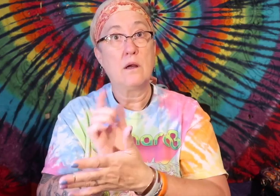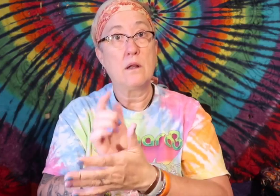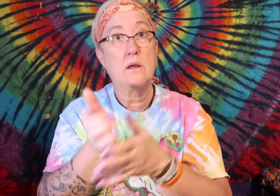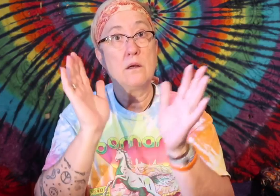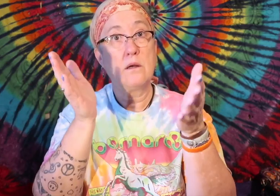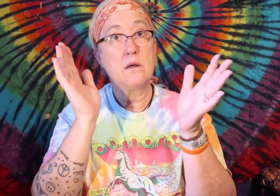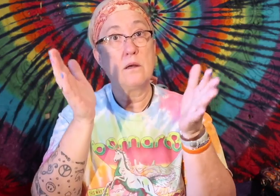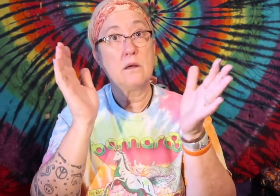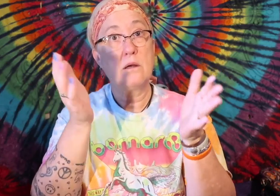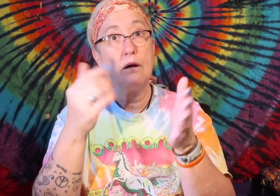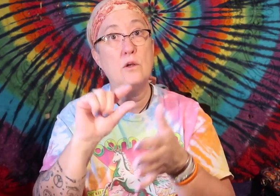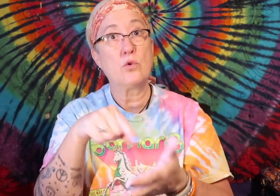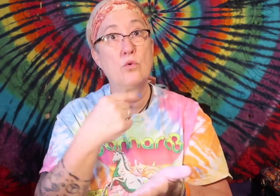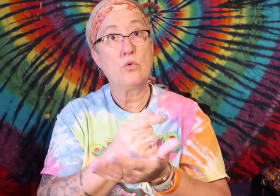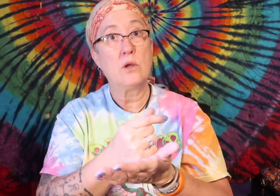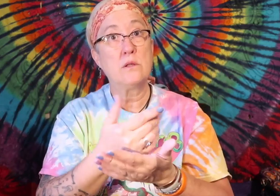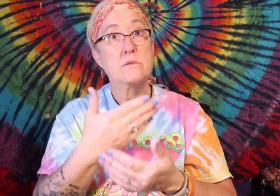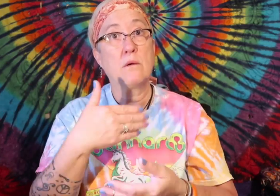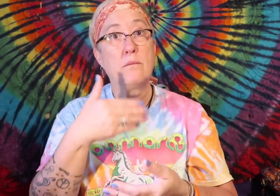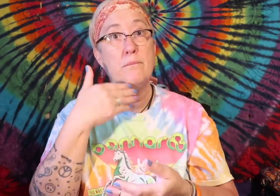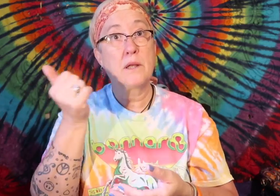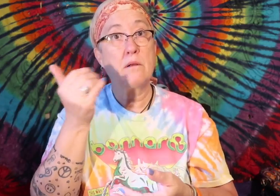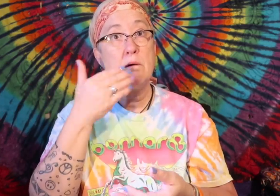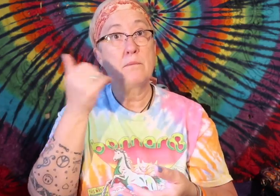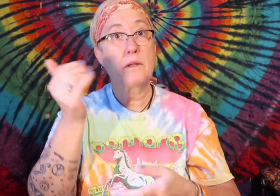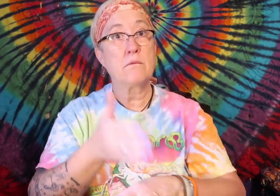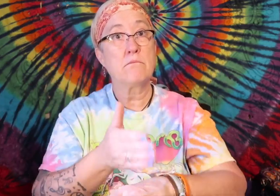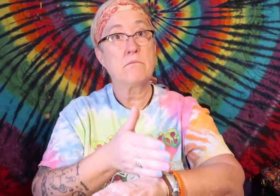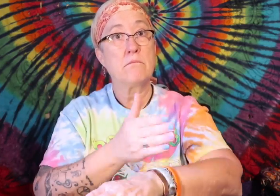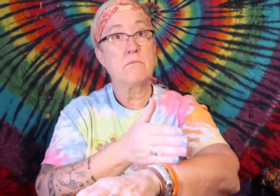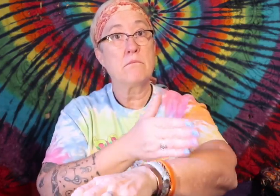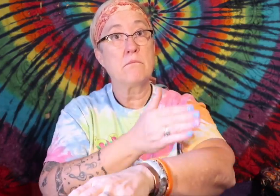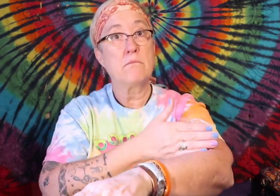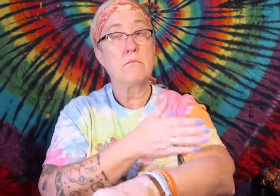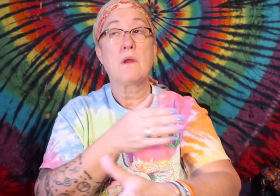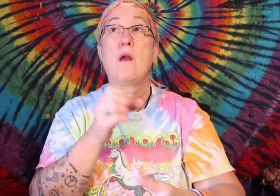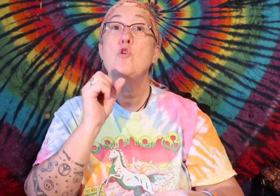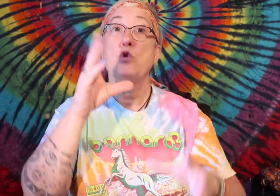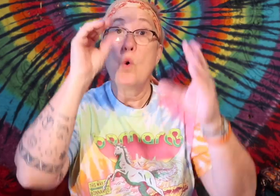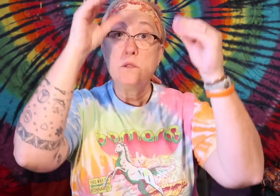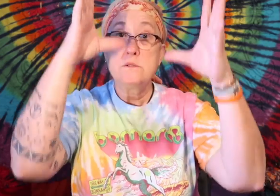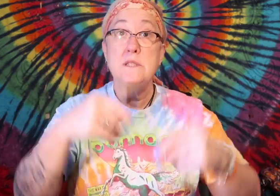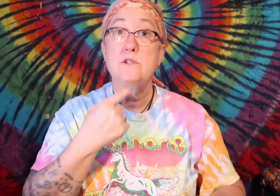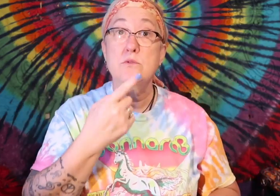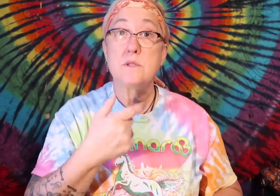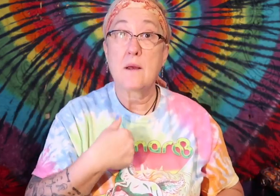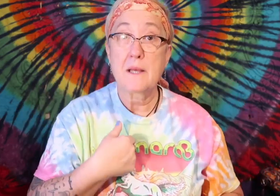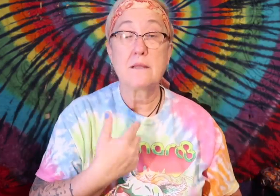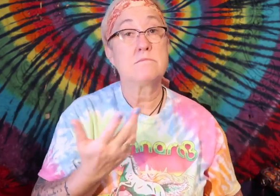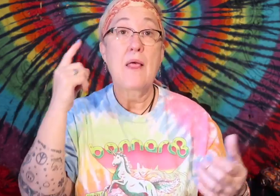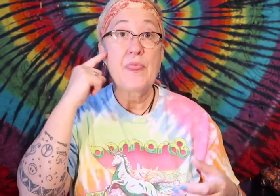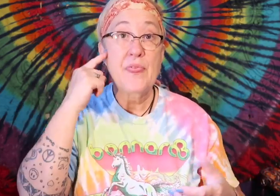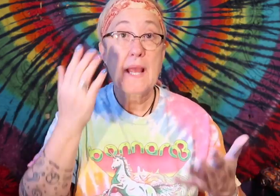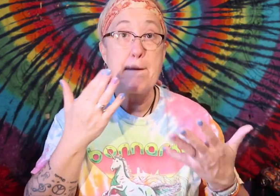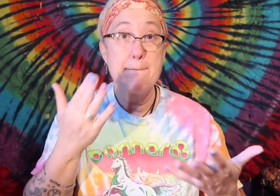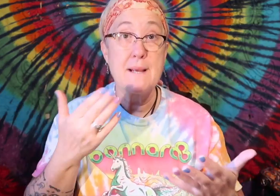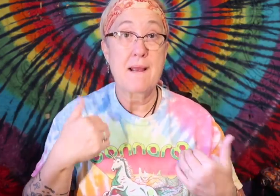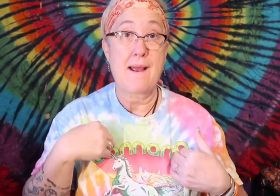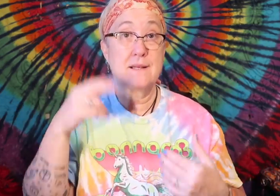what? Lee started to pay attention. Her grades got better and better. She really improved. So the teacher told